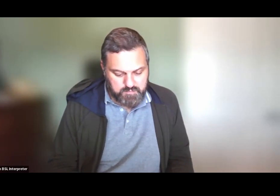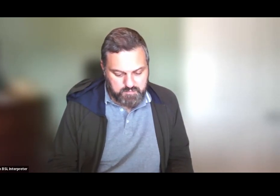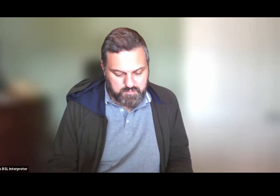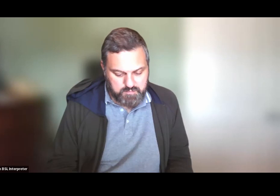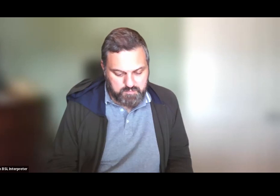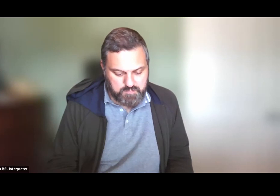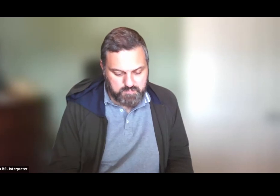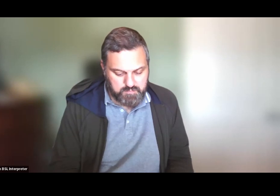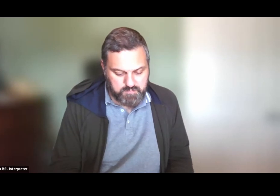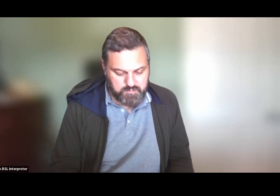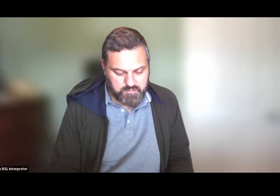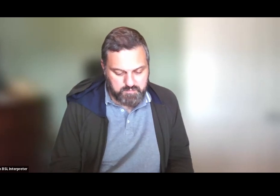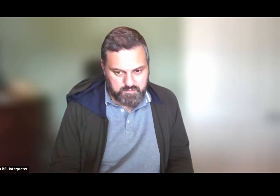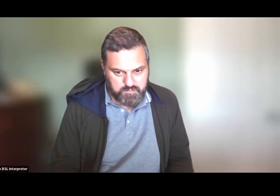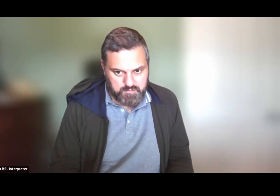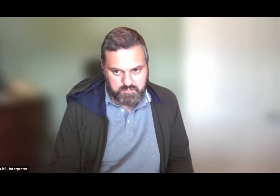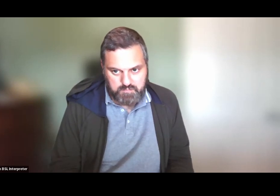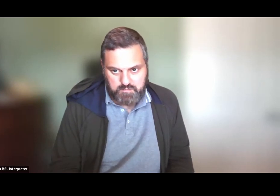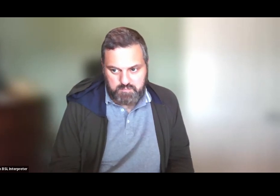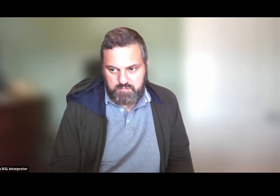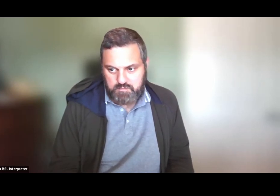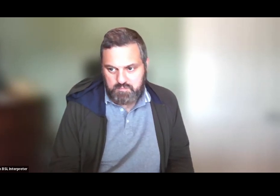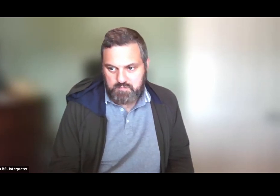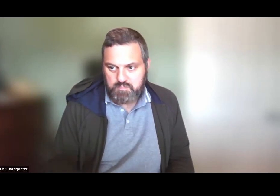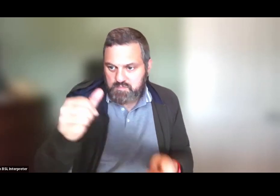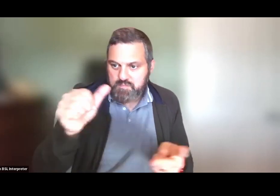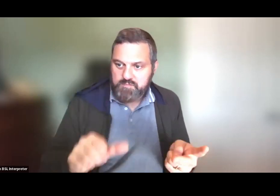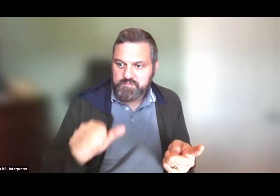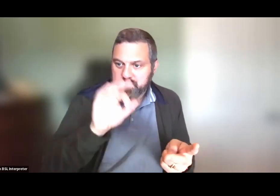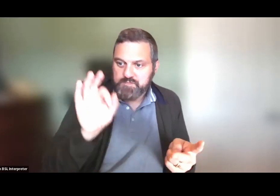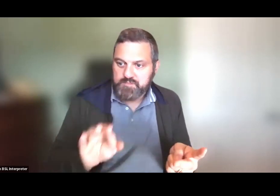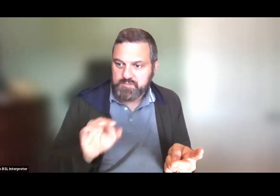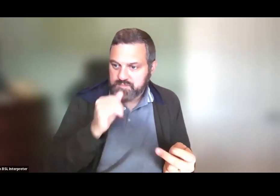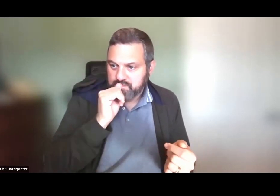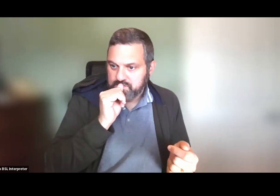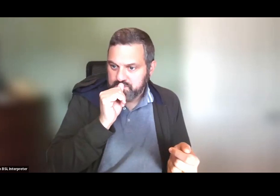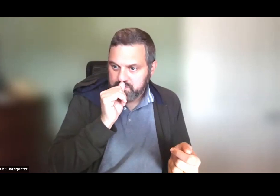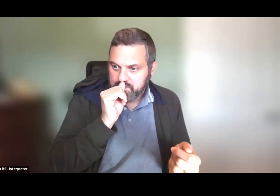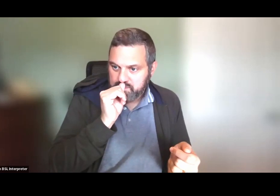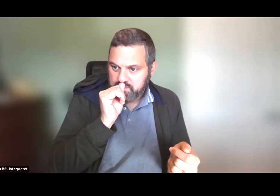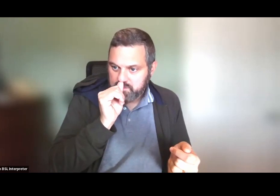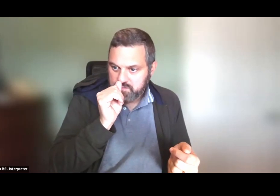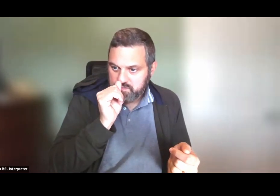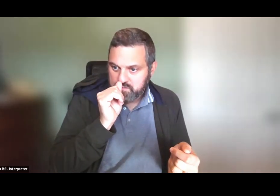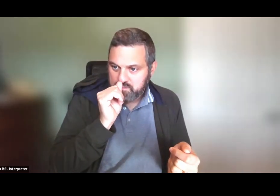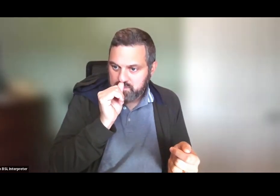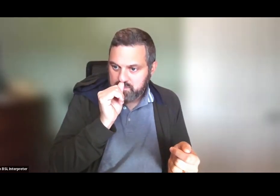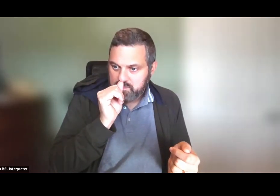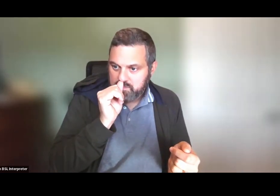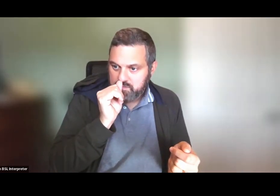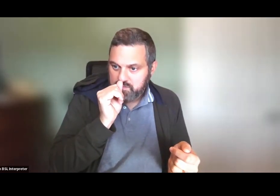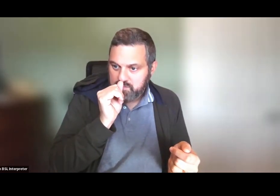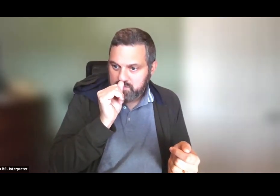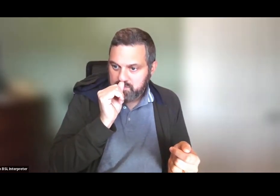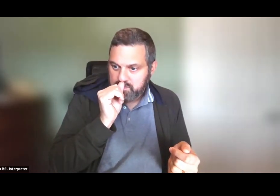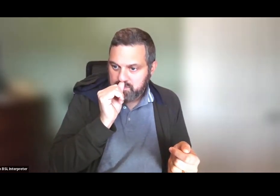Great, thanks so much. I will then just jump on to the next one because that's great. So we got a couple questions around